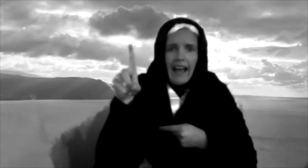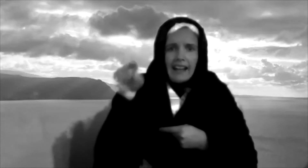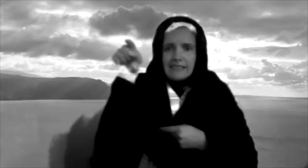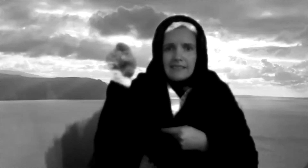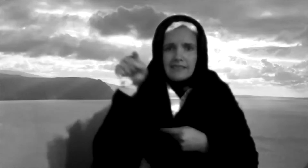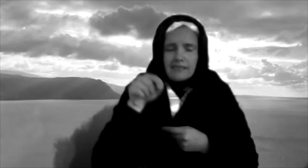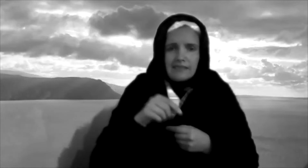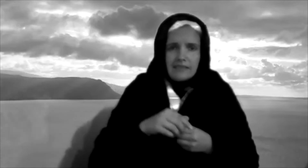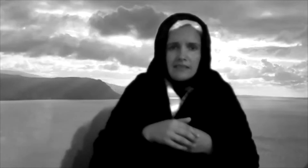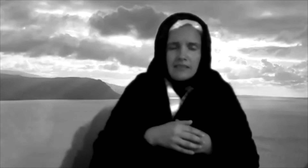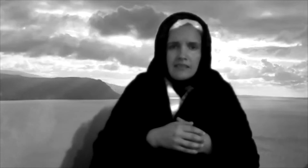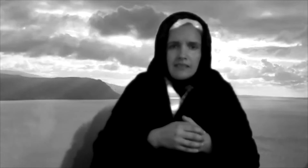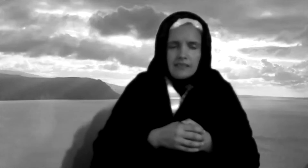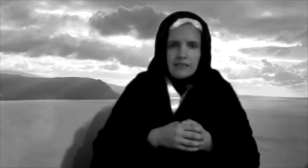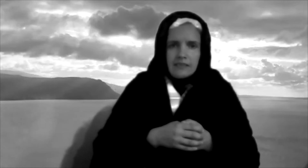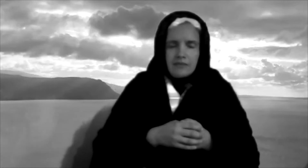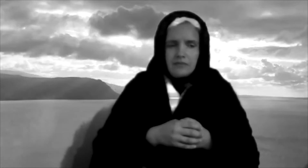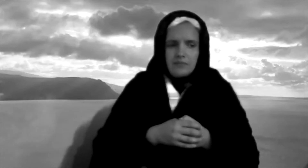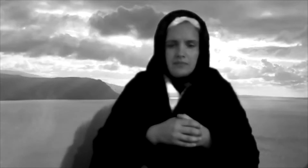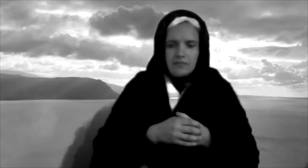Oh, how do we get out of this island?